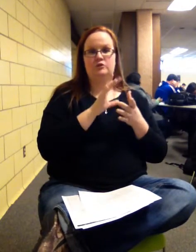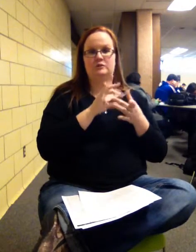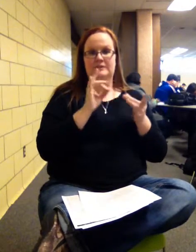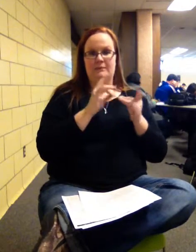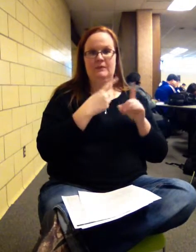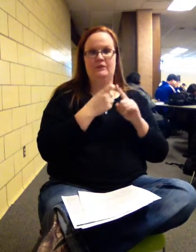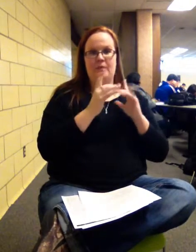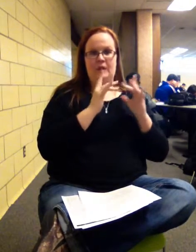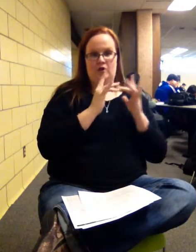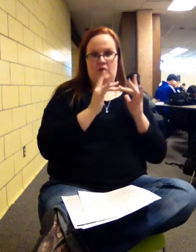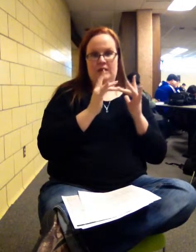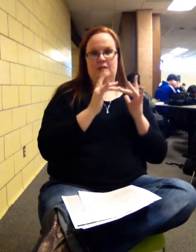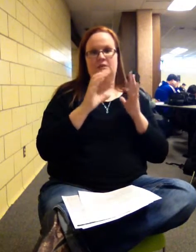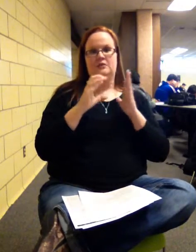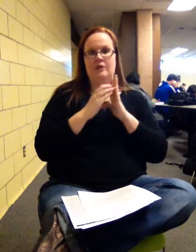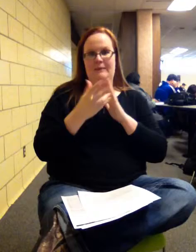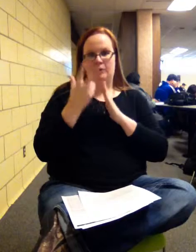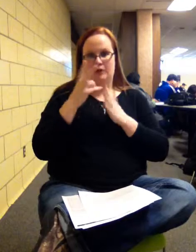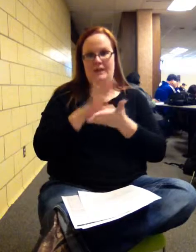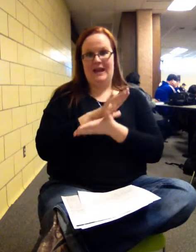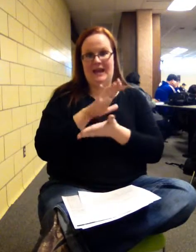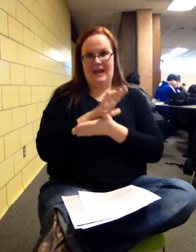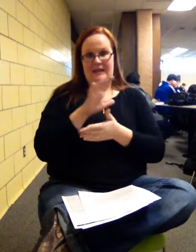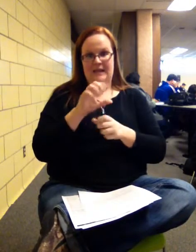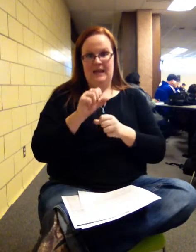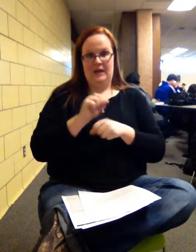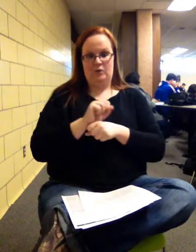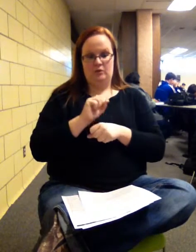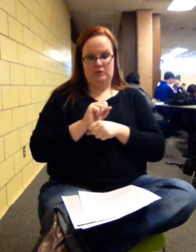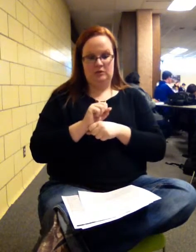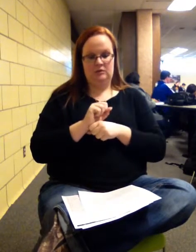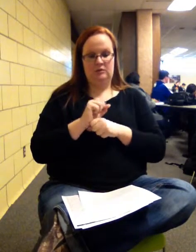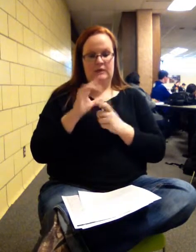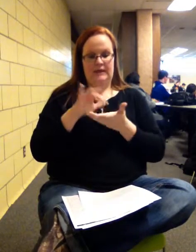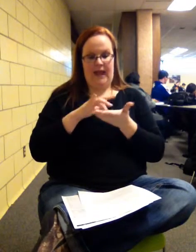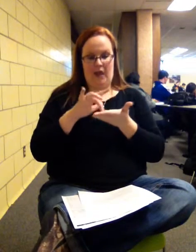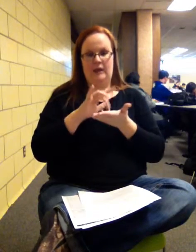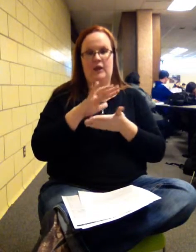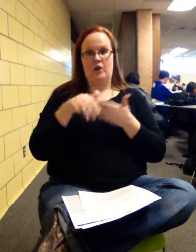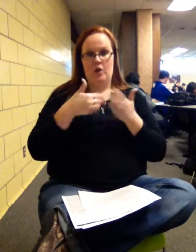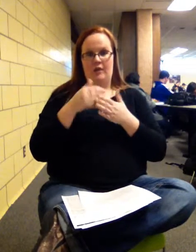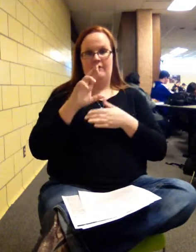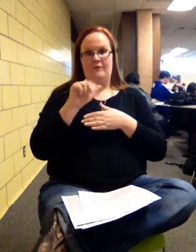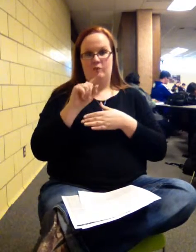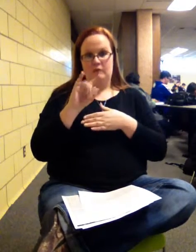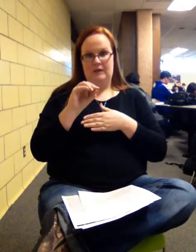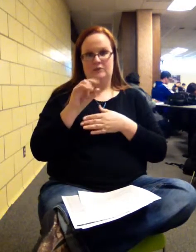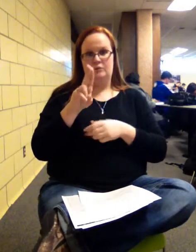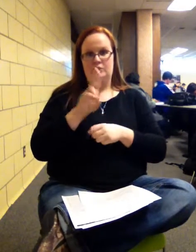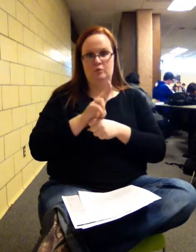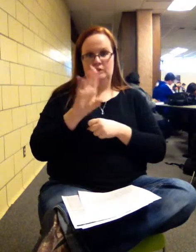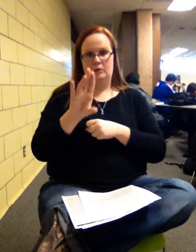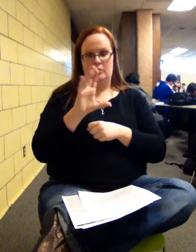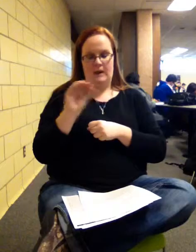chapter 3 handout, and calculate all of those ratios using your company numbers. So, for example, you'll have a